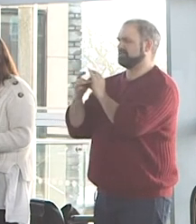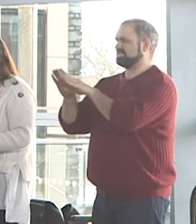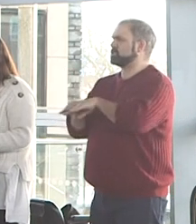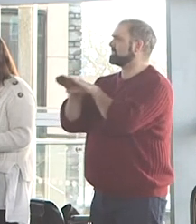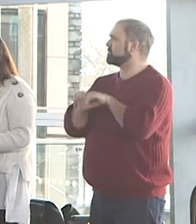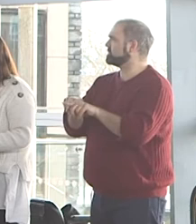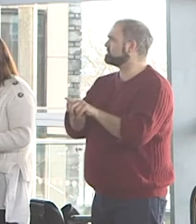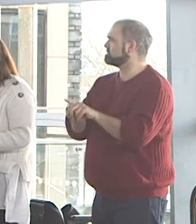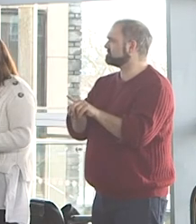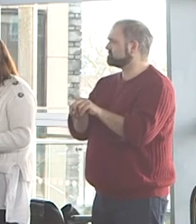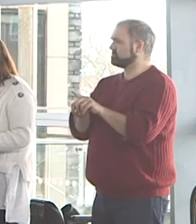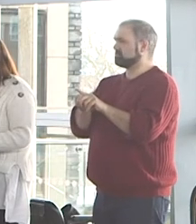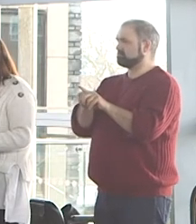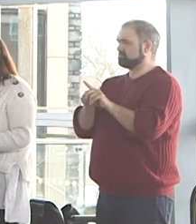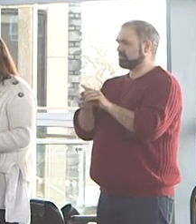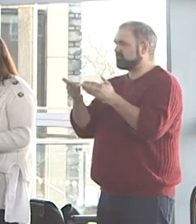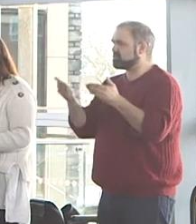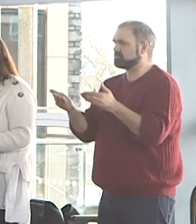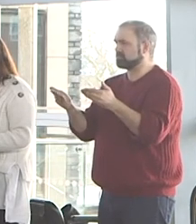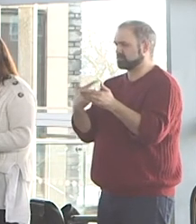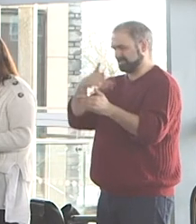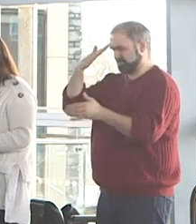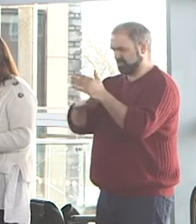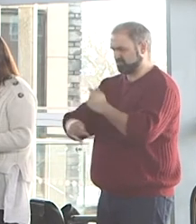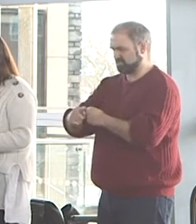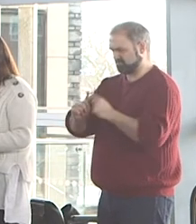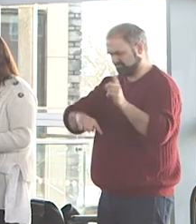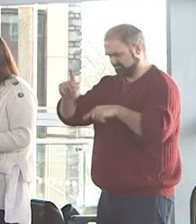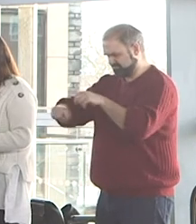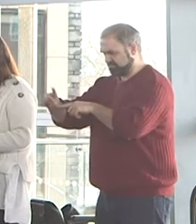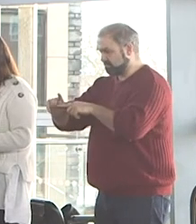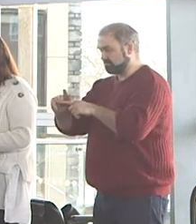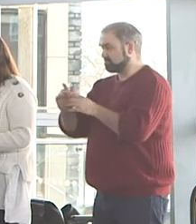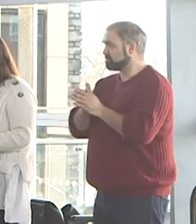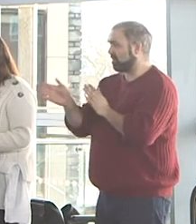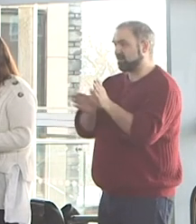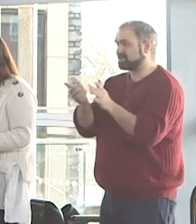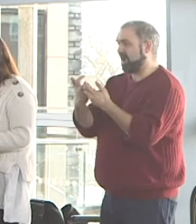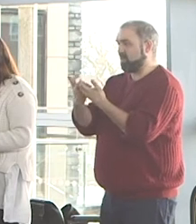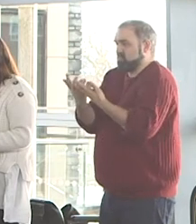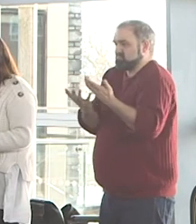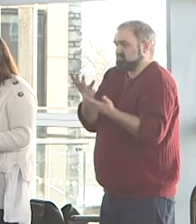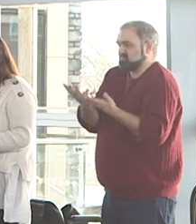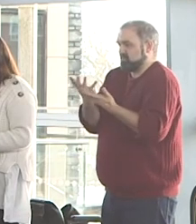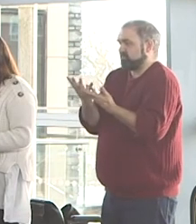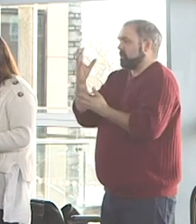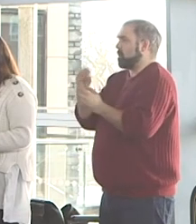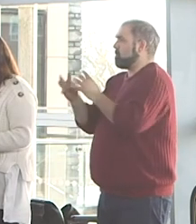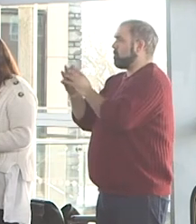in structural and communal othering. Such experiences leave them without direction on how to navigate the home